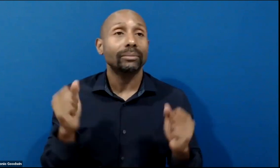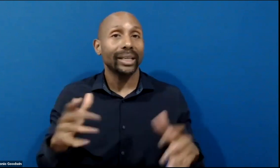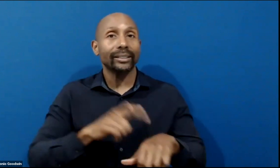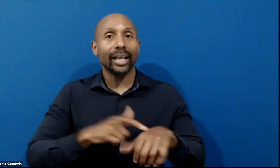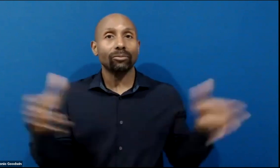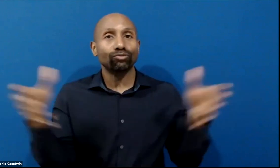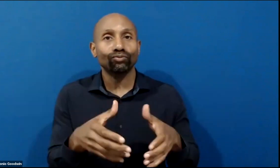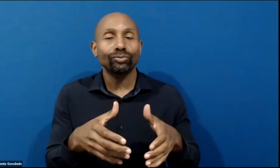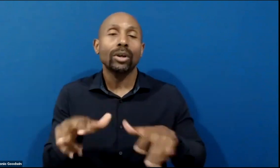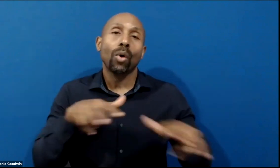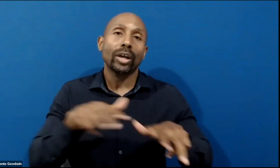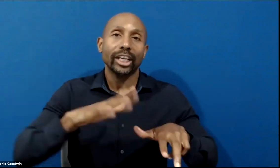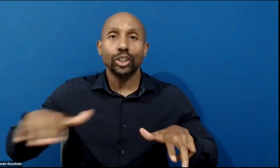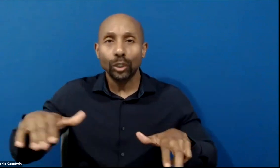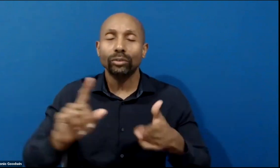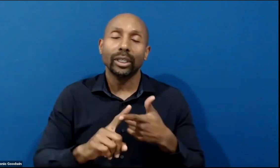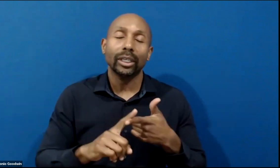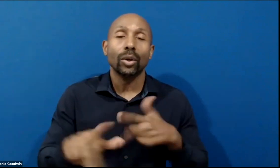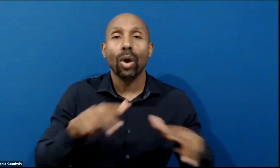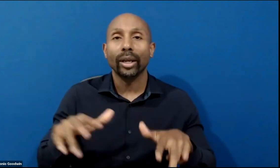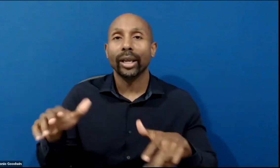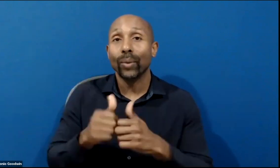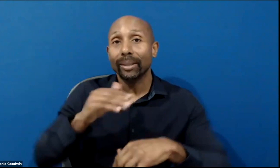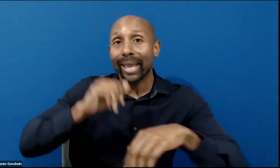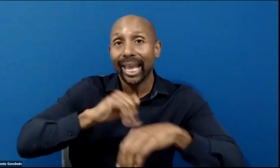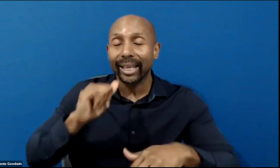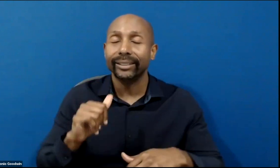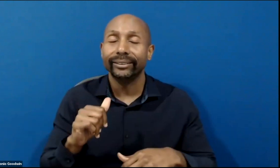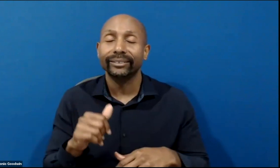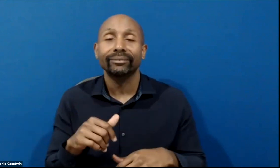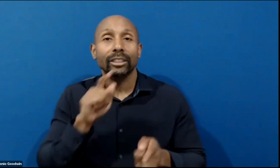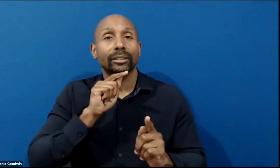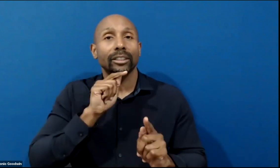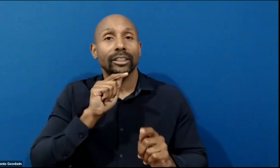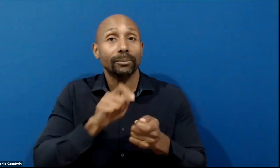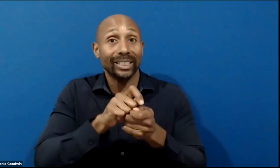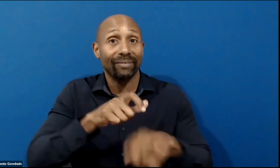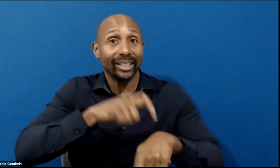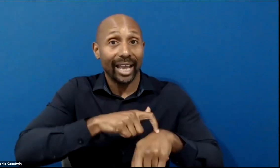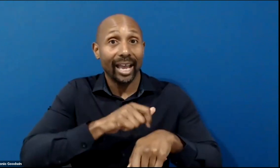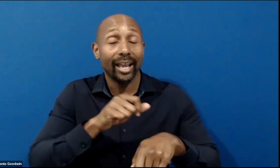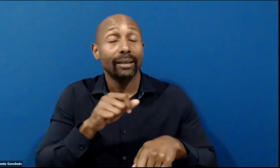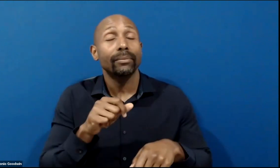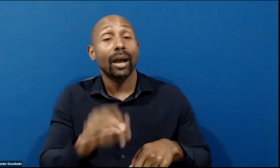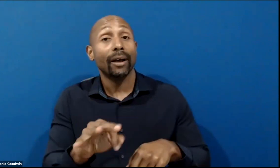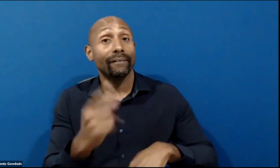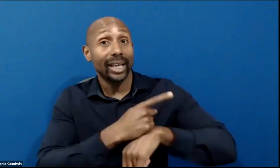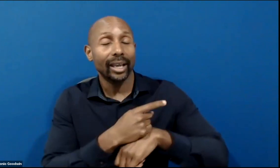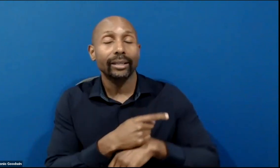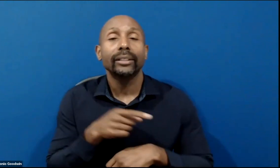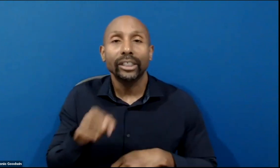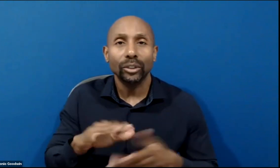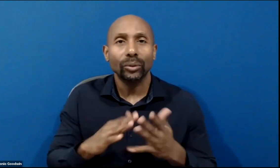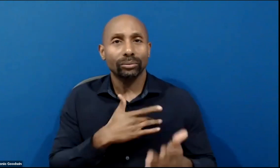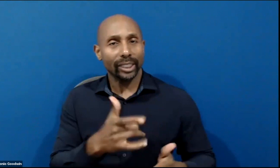time of day, and you expect to see your neighbor. And if a few days pass by and you don't see them, then you wonder where they are, and you may give them a